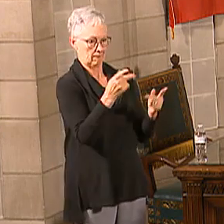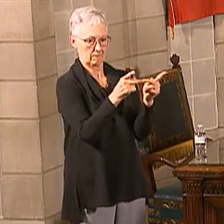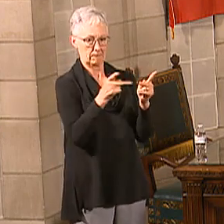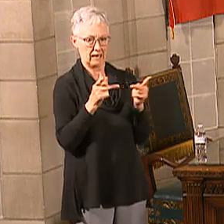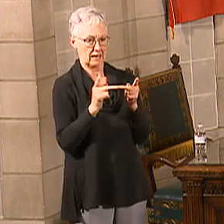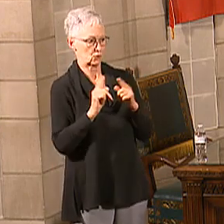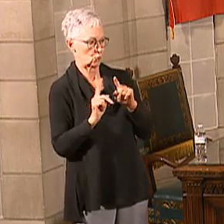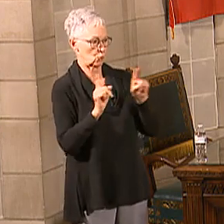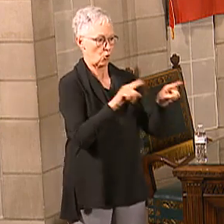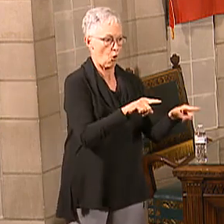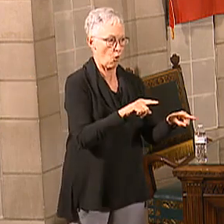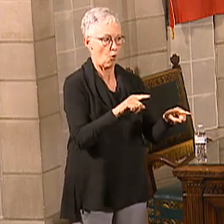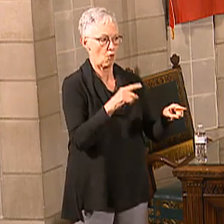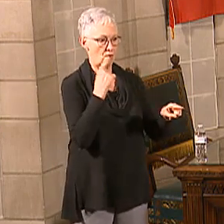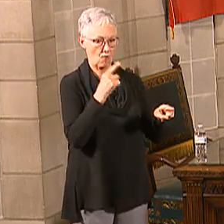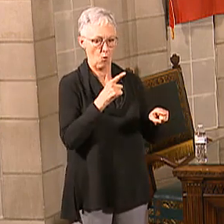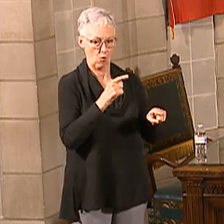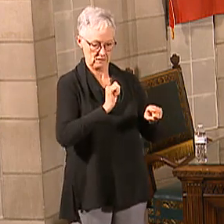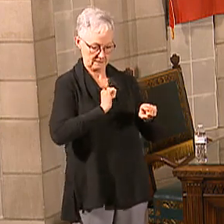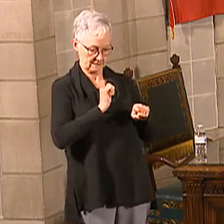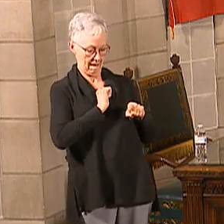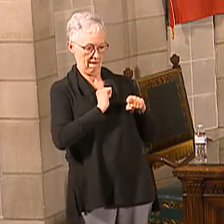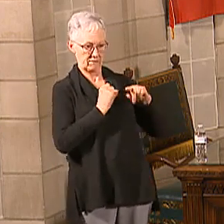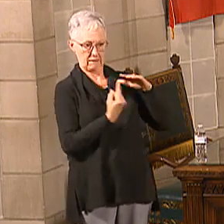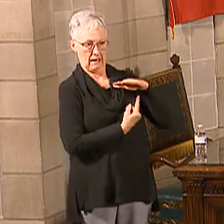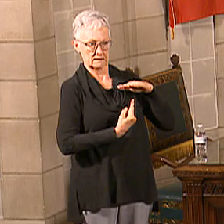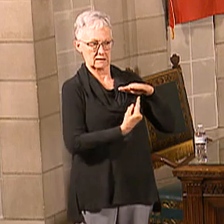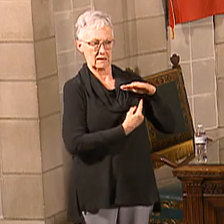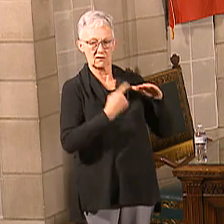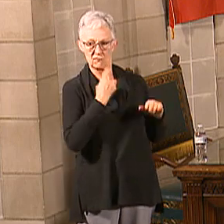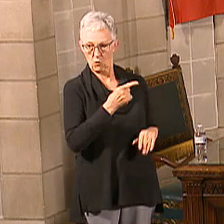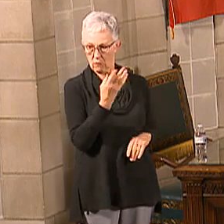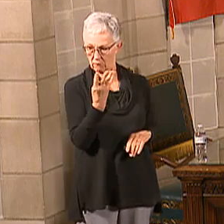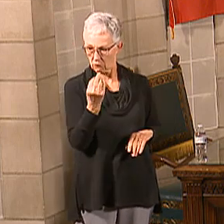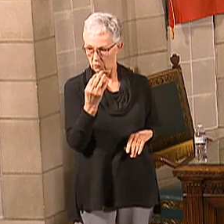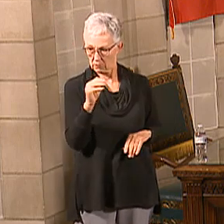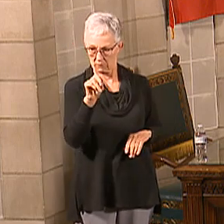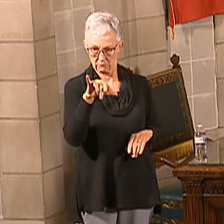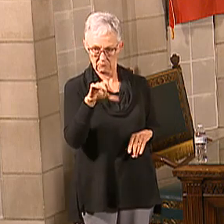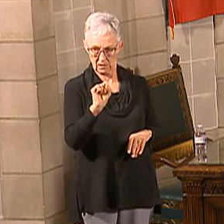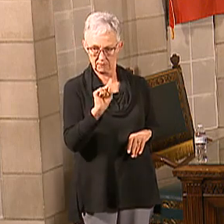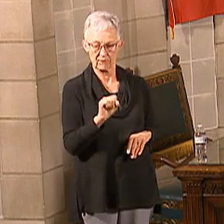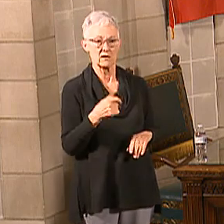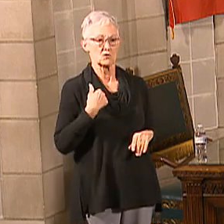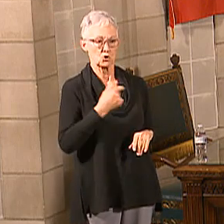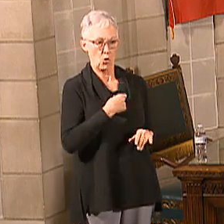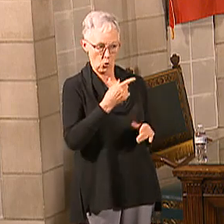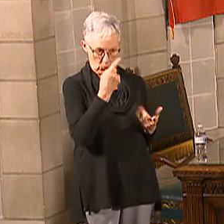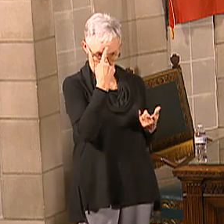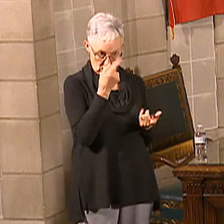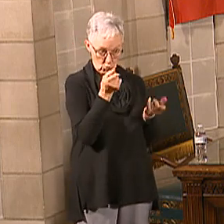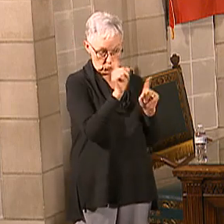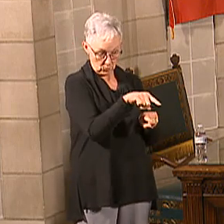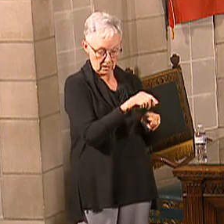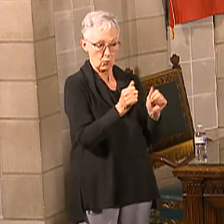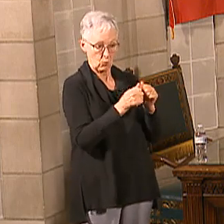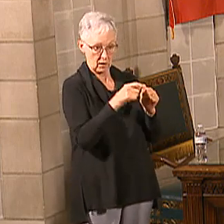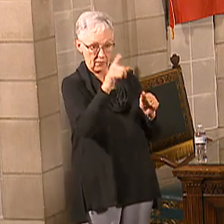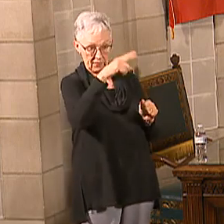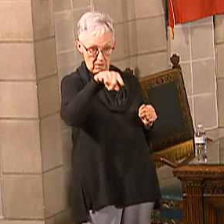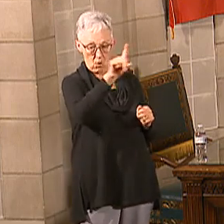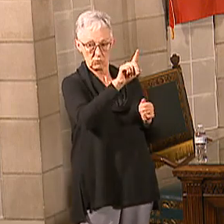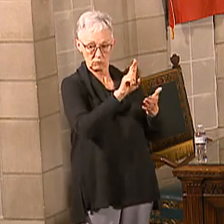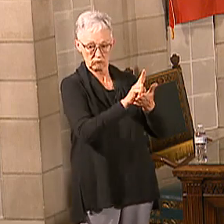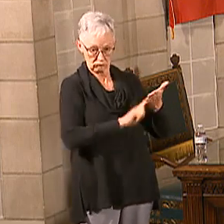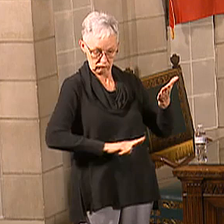convalesce. These rooms would be available for that. The contract involves both sanitation or janitorial services